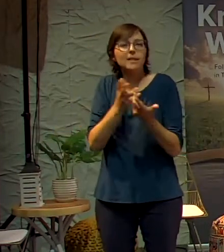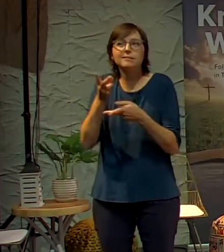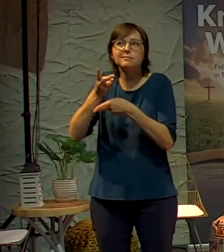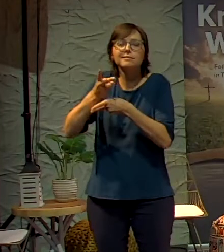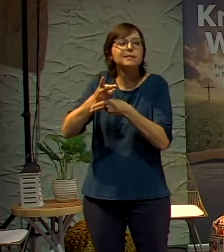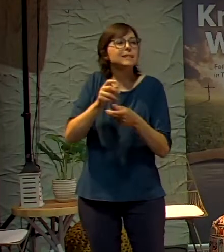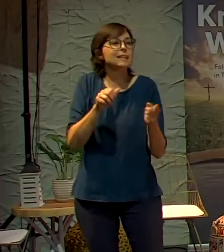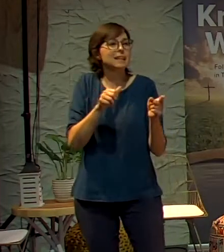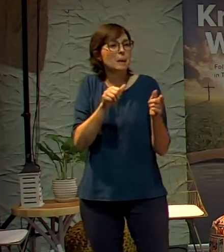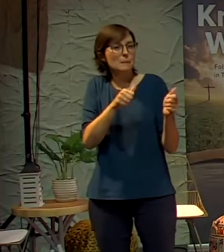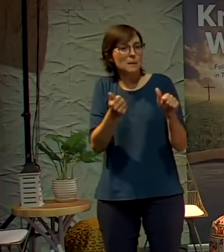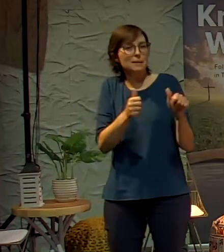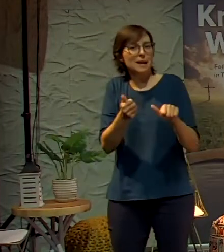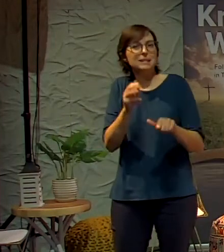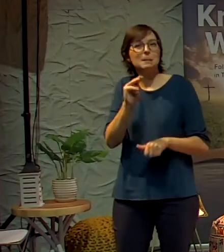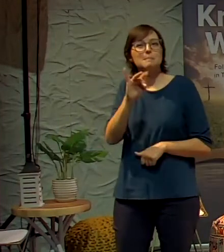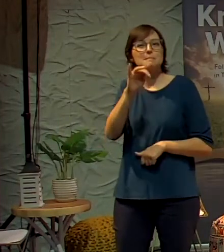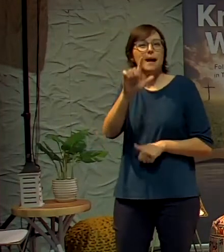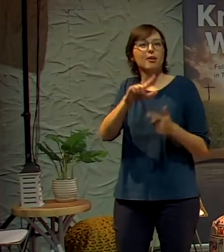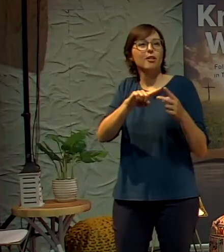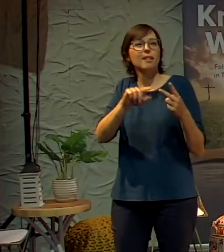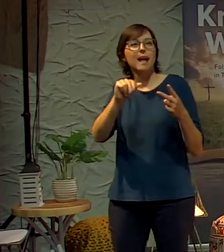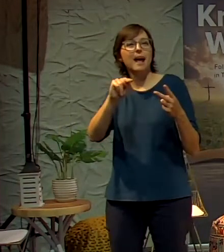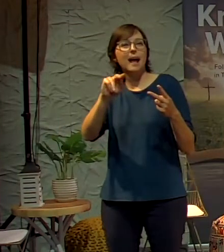and Anna got baptized. Michael's here, Anna's not here.